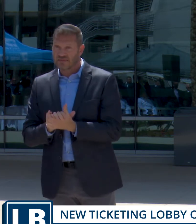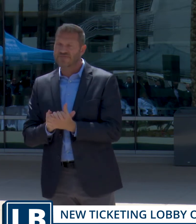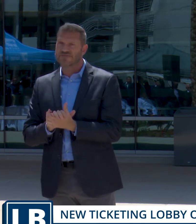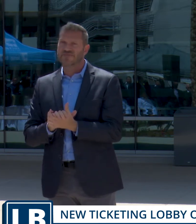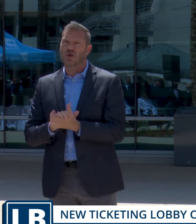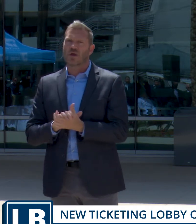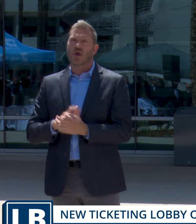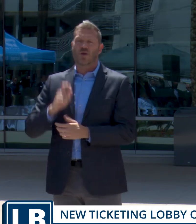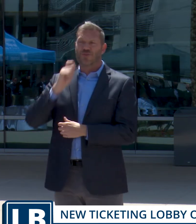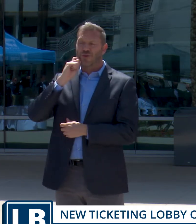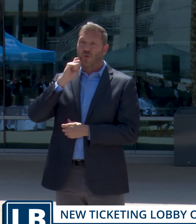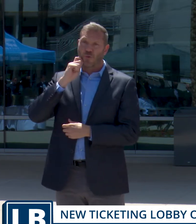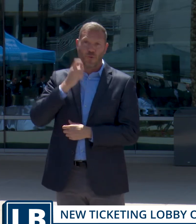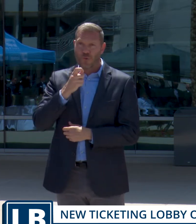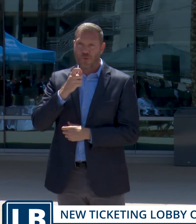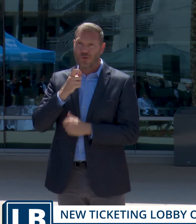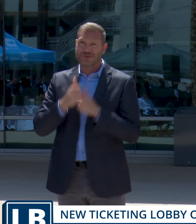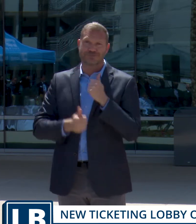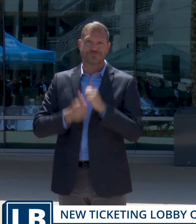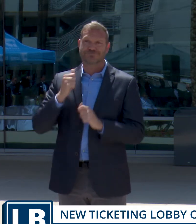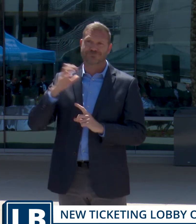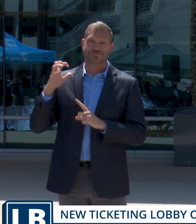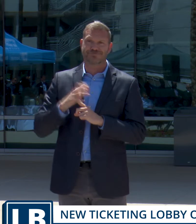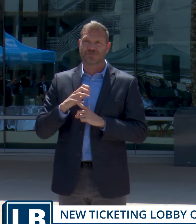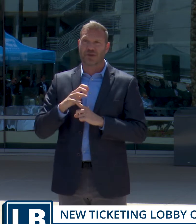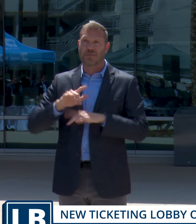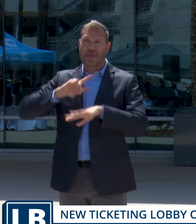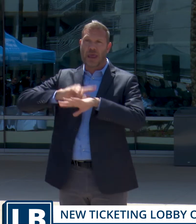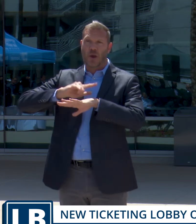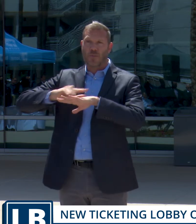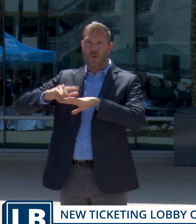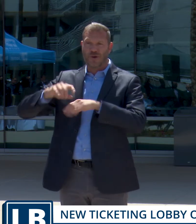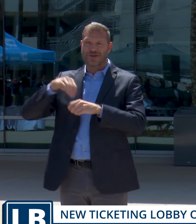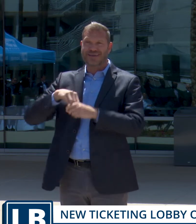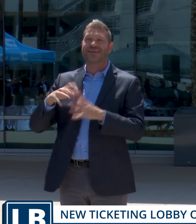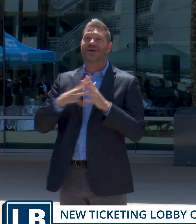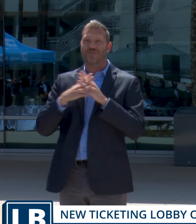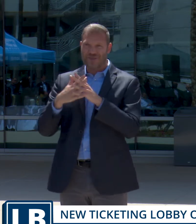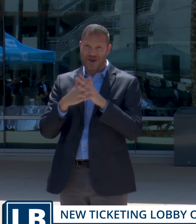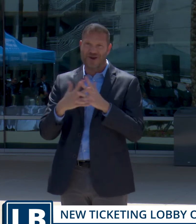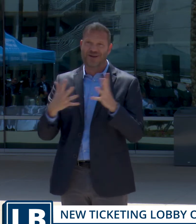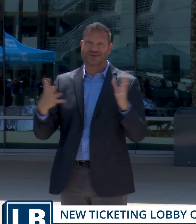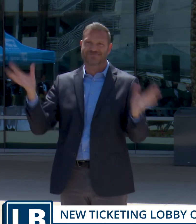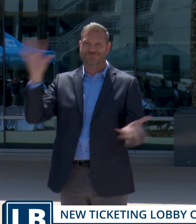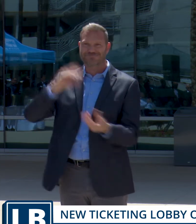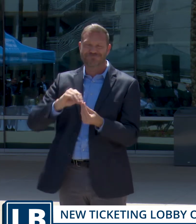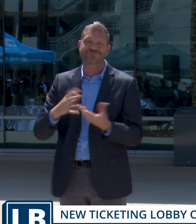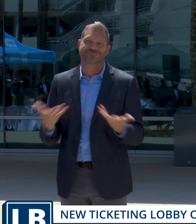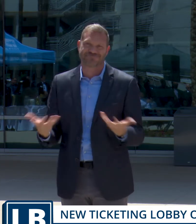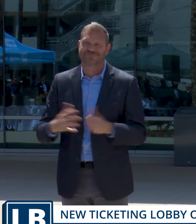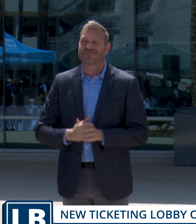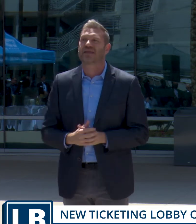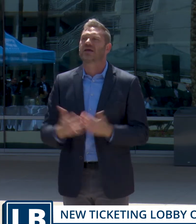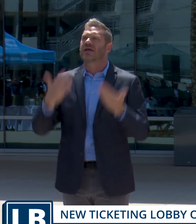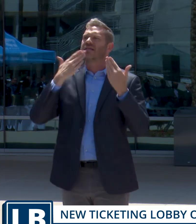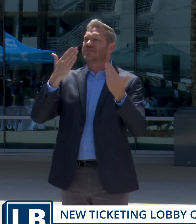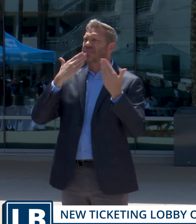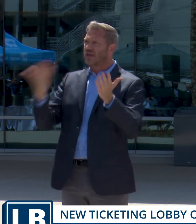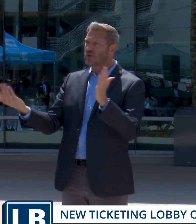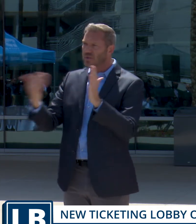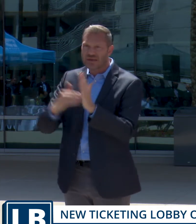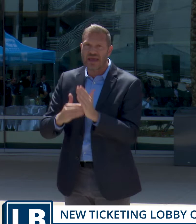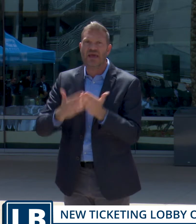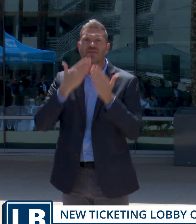to be the coolest airport in America. All right. So thank you all again for being here. Thank you to our